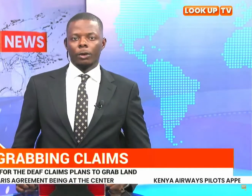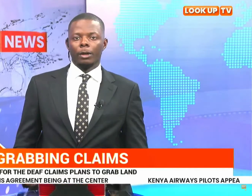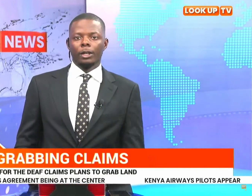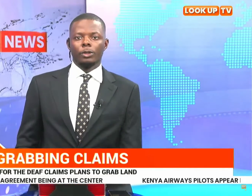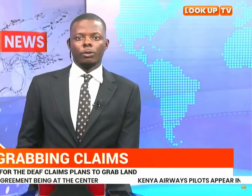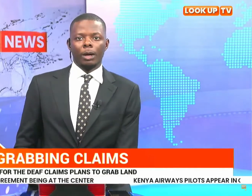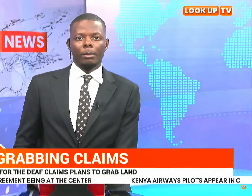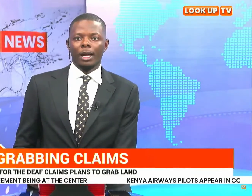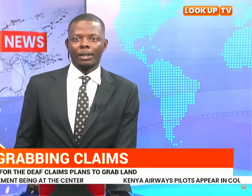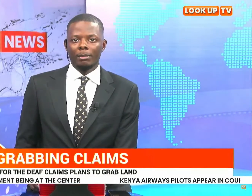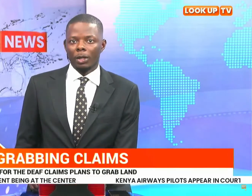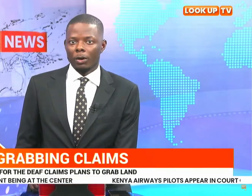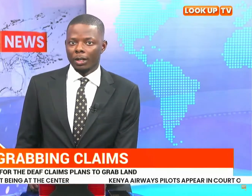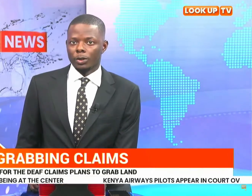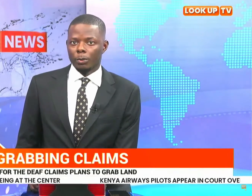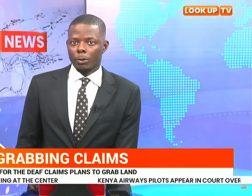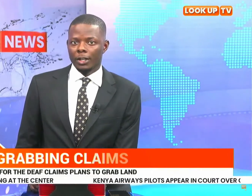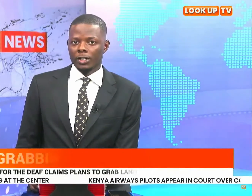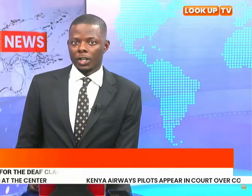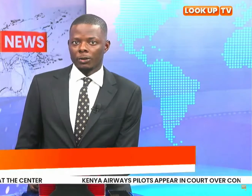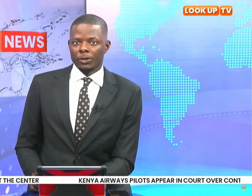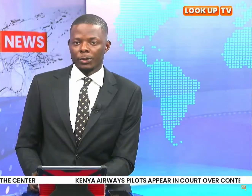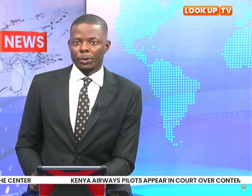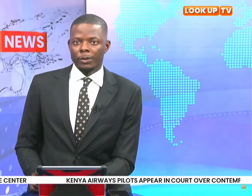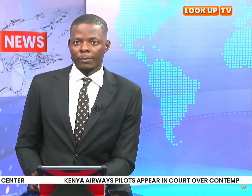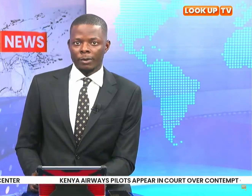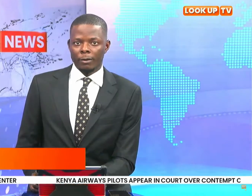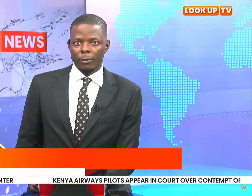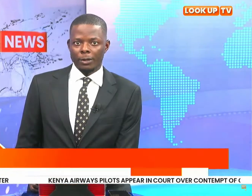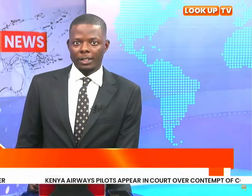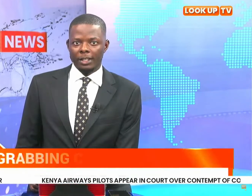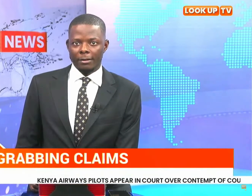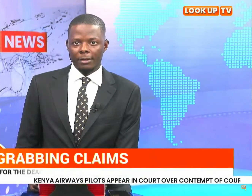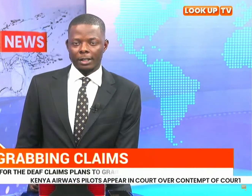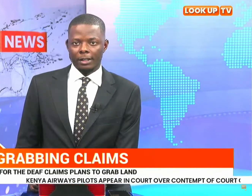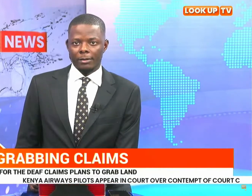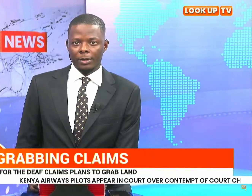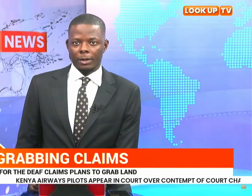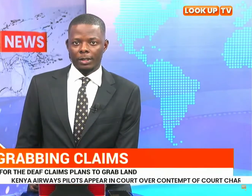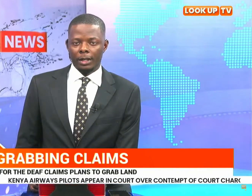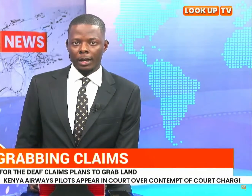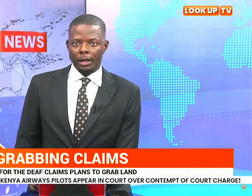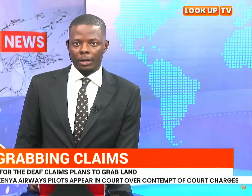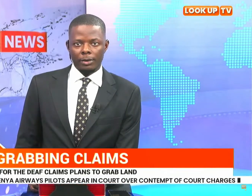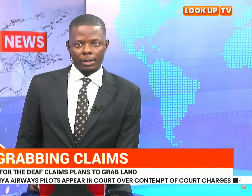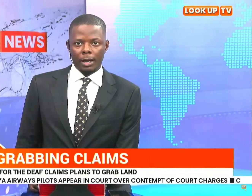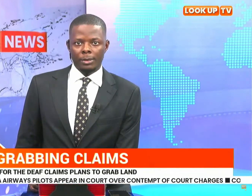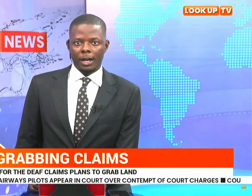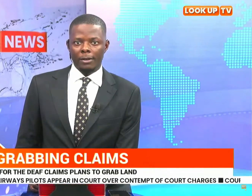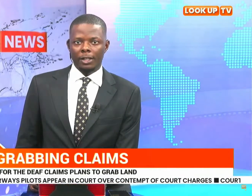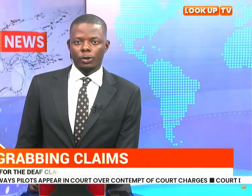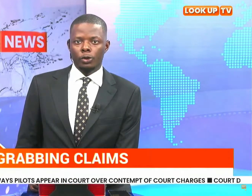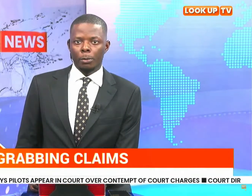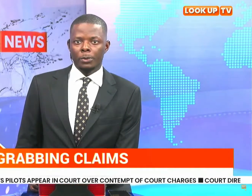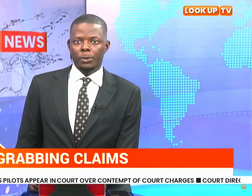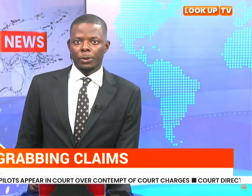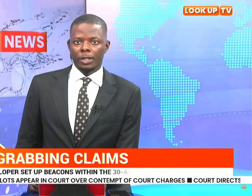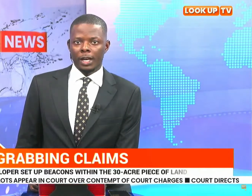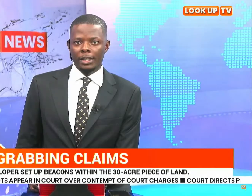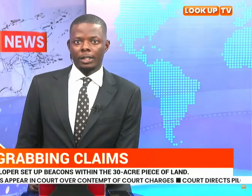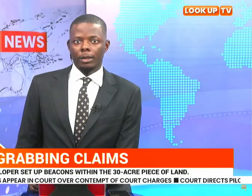private developer to grab land belonging to Pwani Secondary School for the deaf in Kilifi County. Now, this comes after